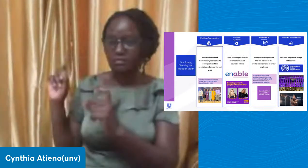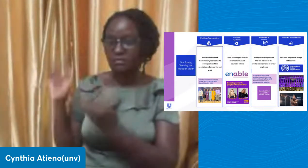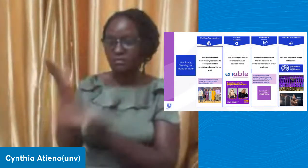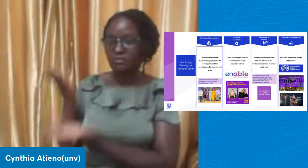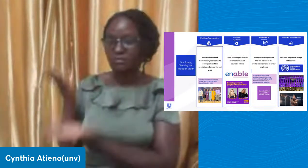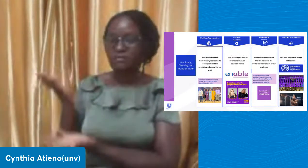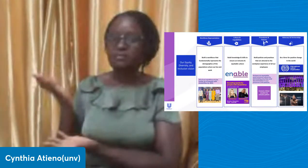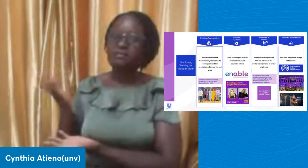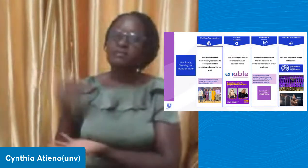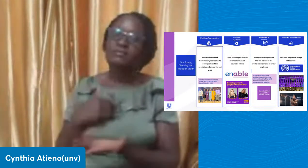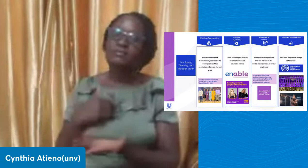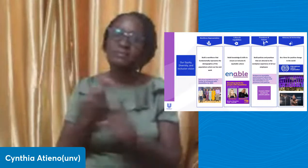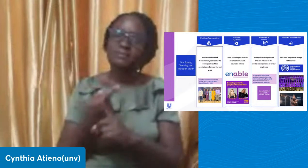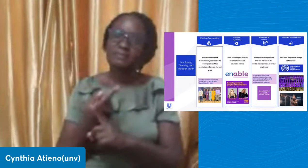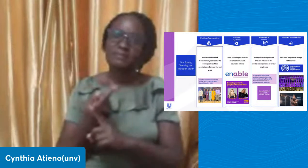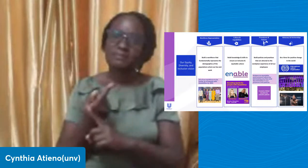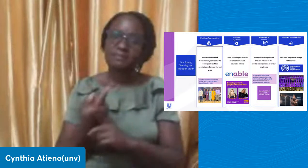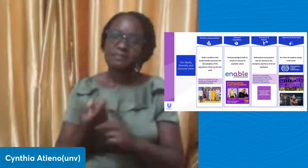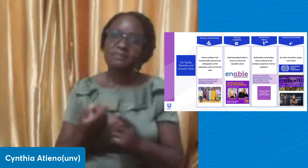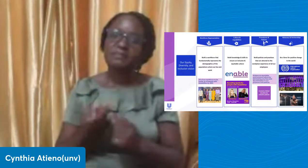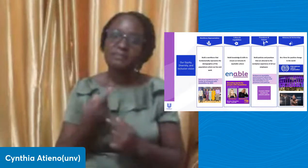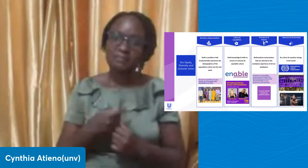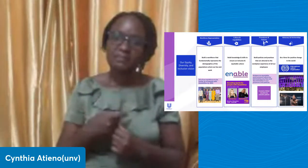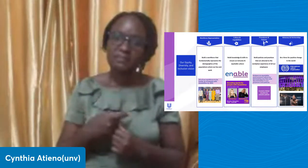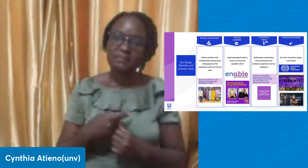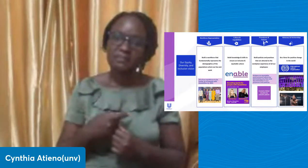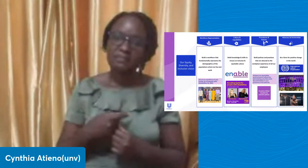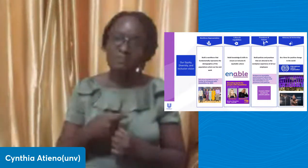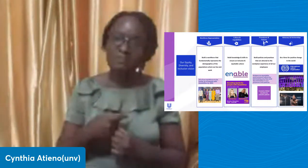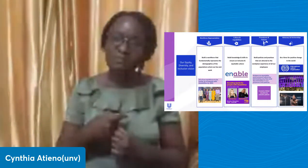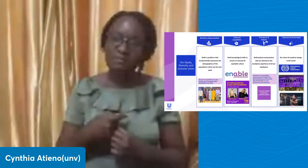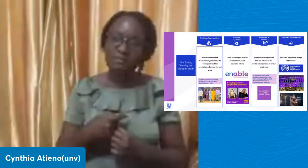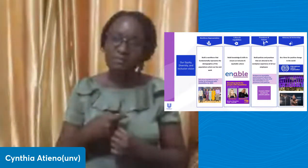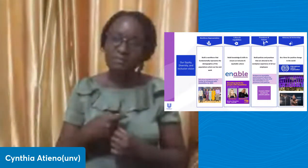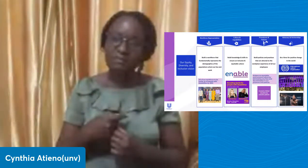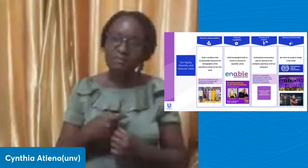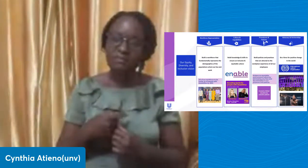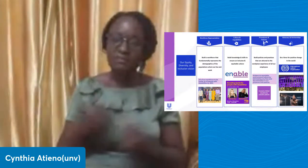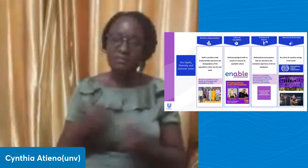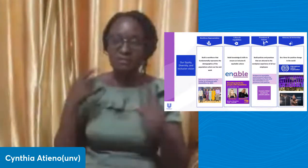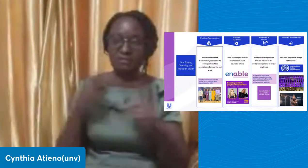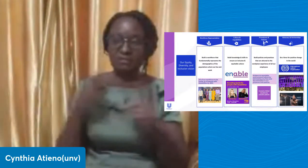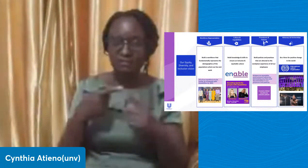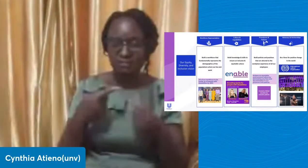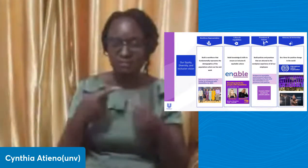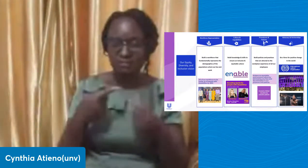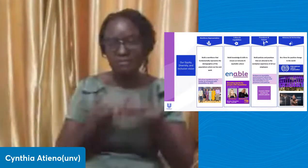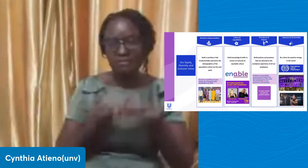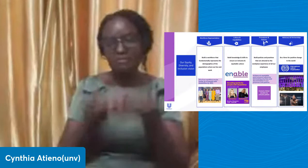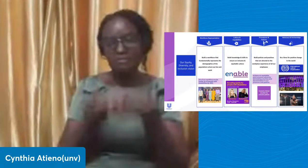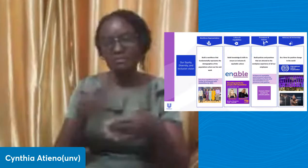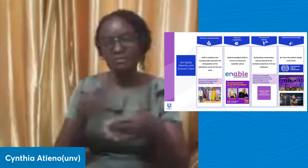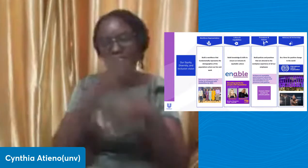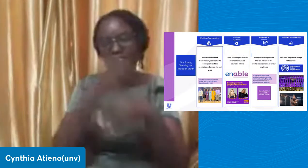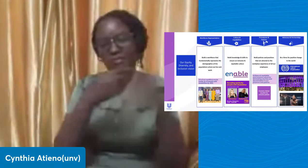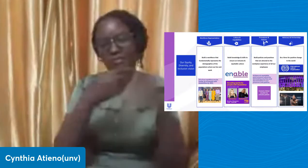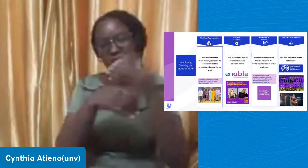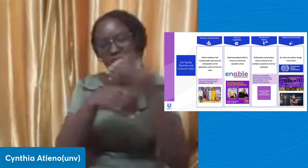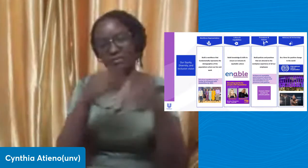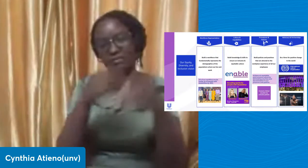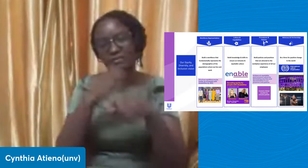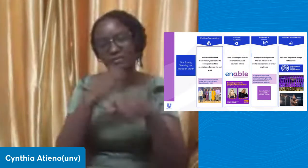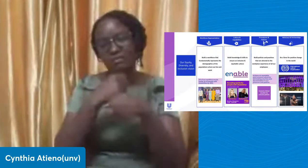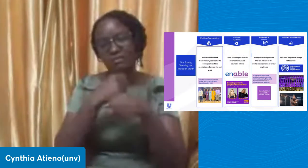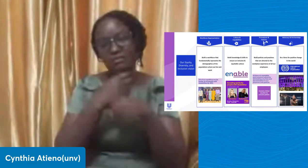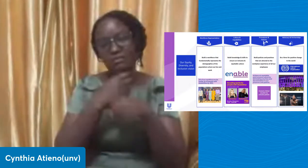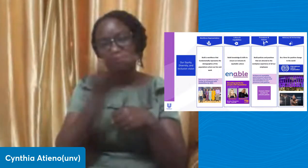around workforce representation, because we want to build a workforce that fundamentally represents the communities that we